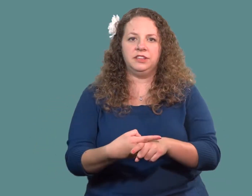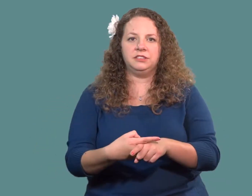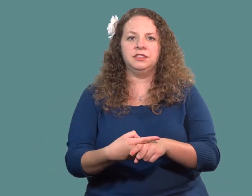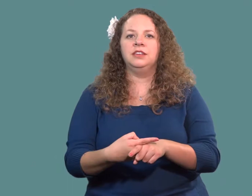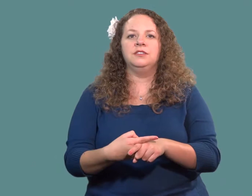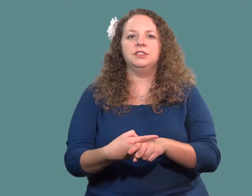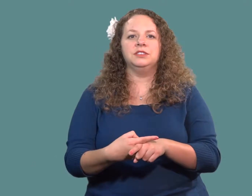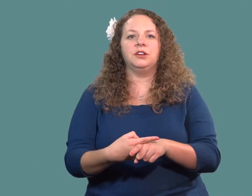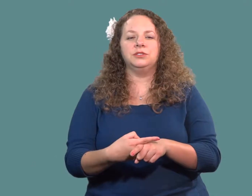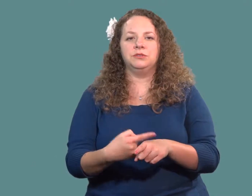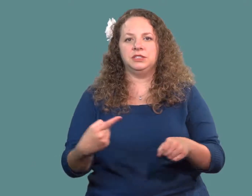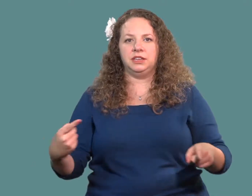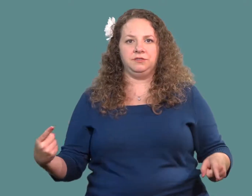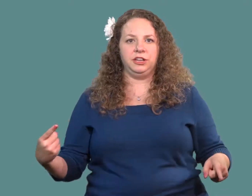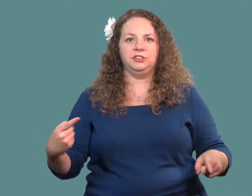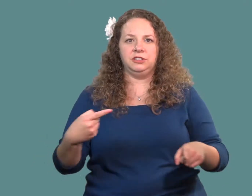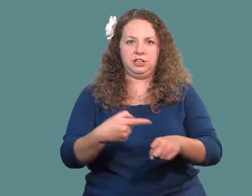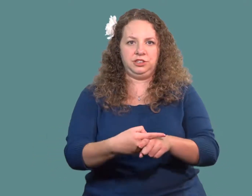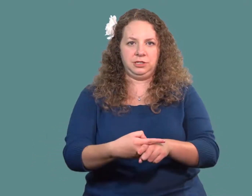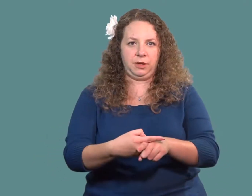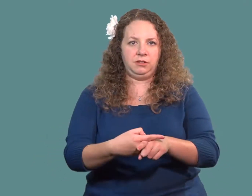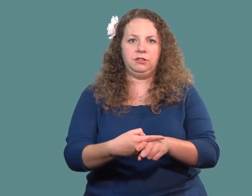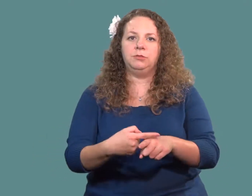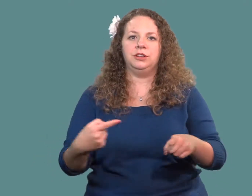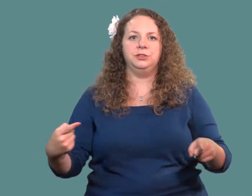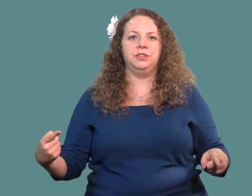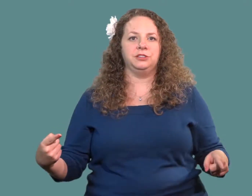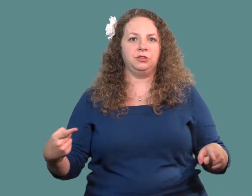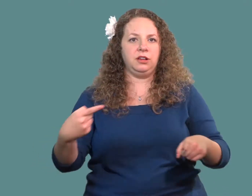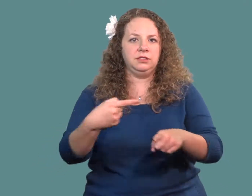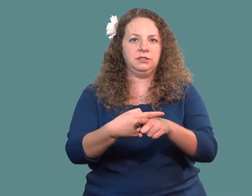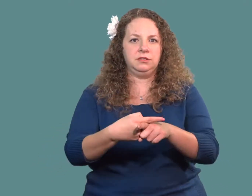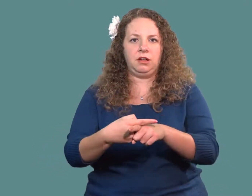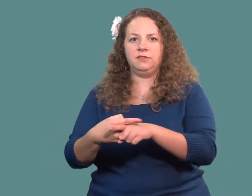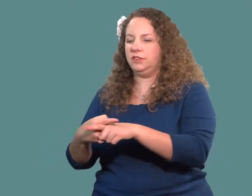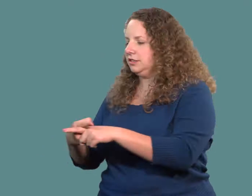Conflict. This is also the sign for intersection as well, where two things cross. Conflict.